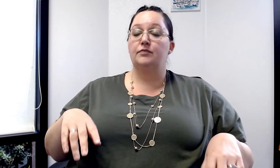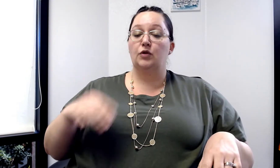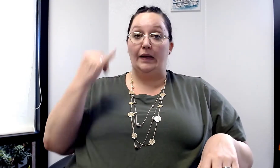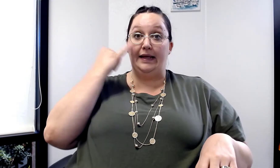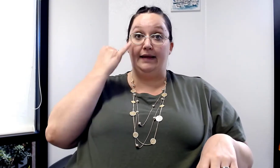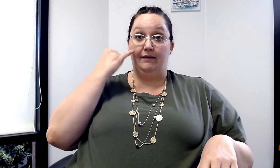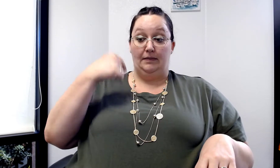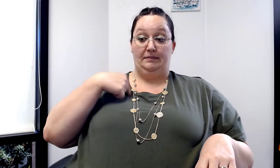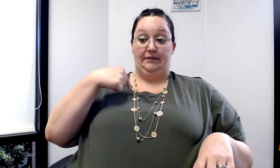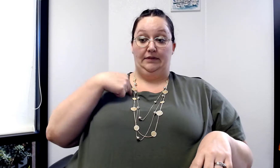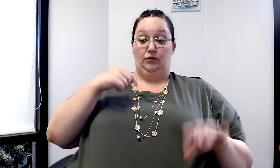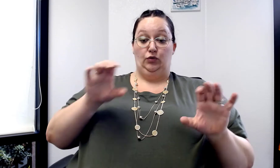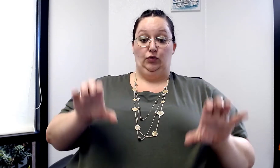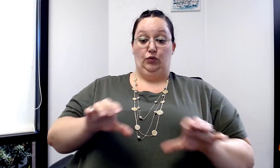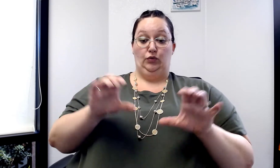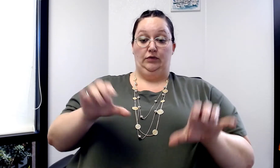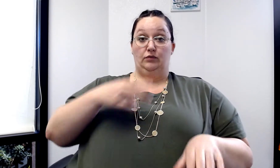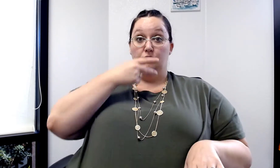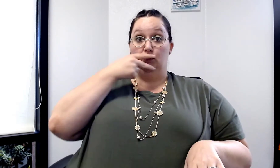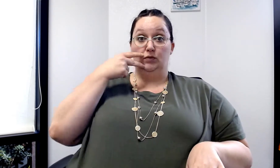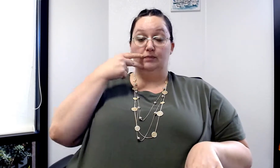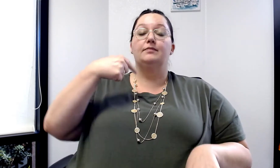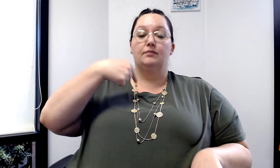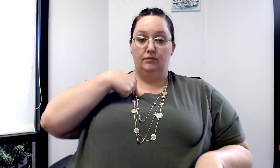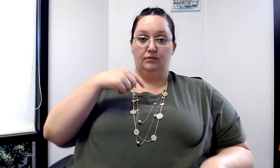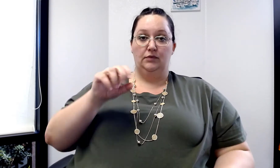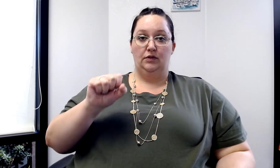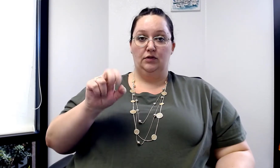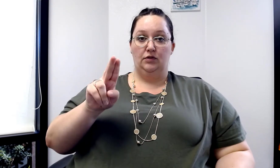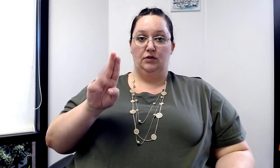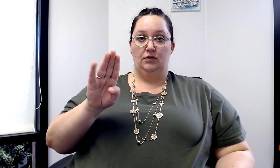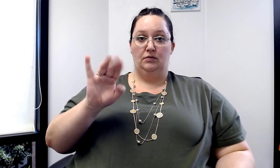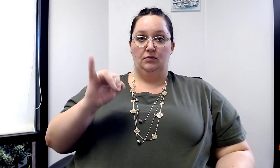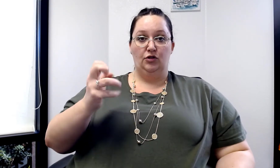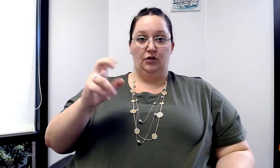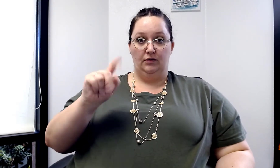before. If I'm the one doing the verb, I am the subject.